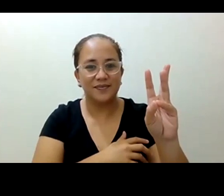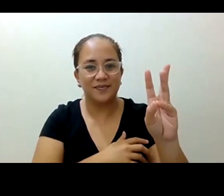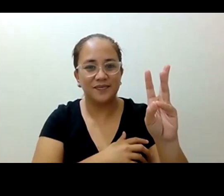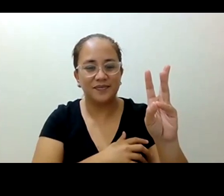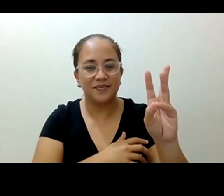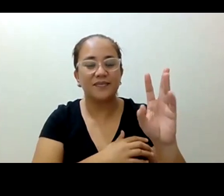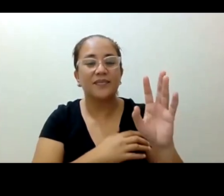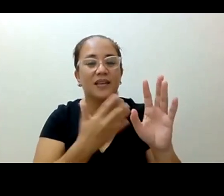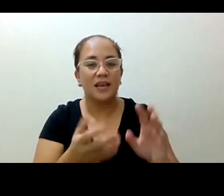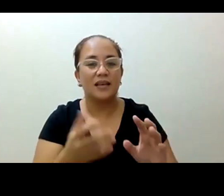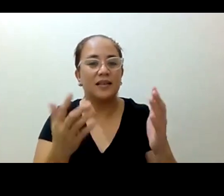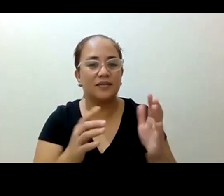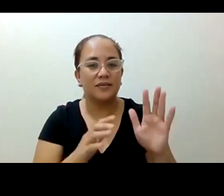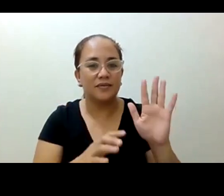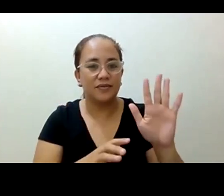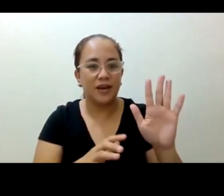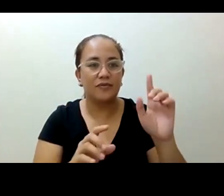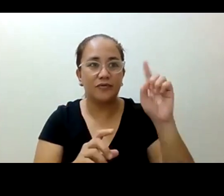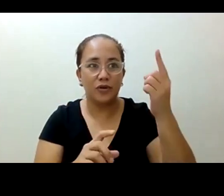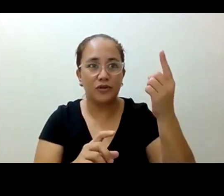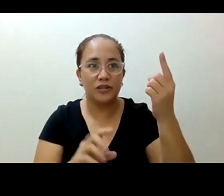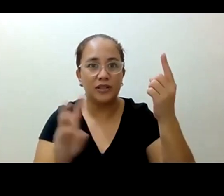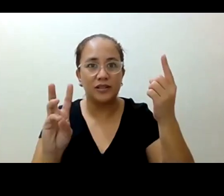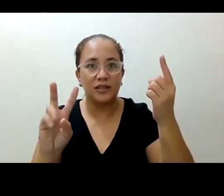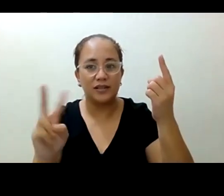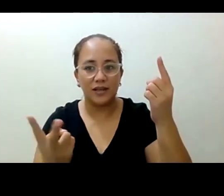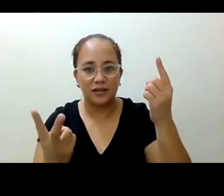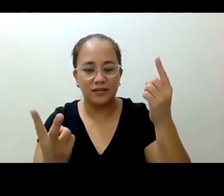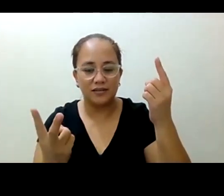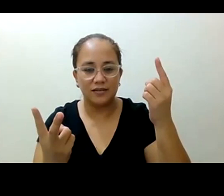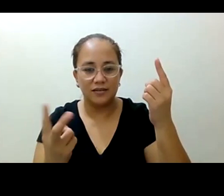Then 5 first and 6 second.